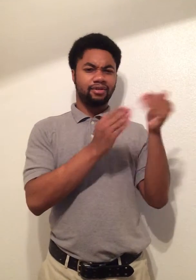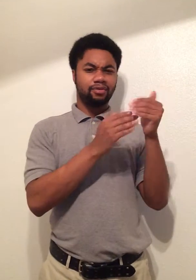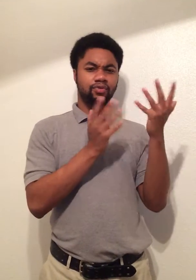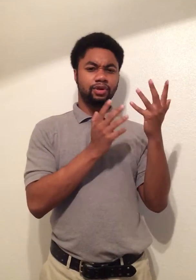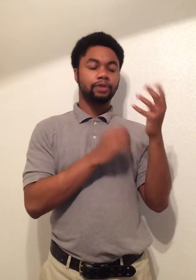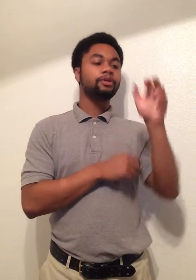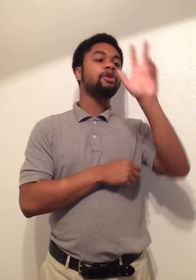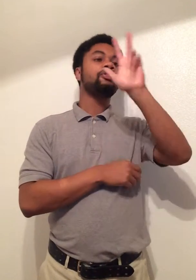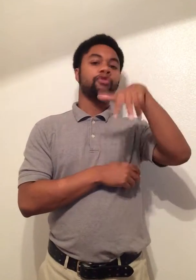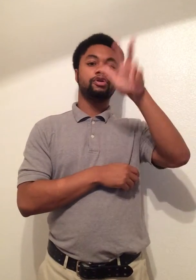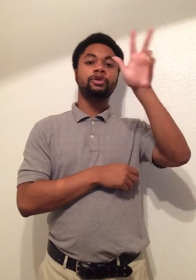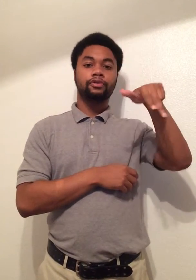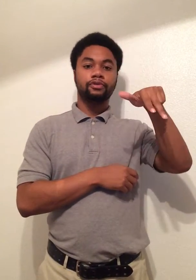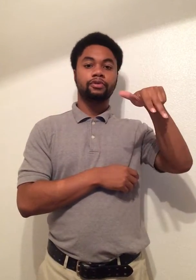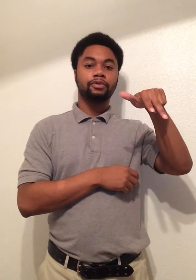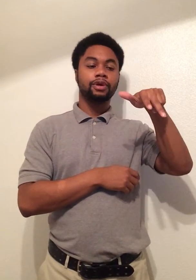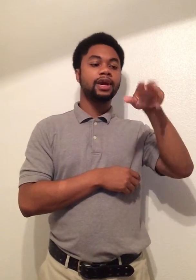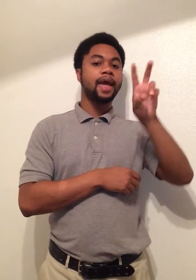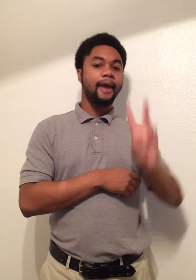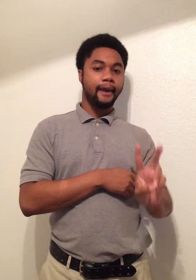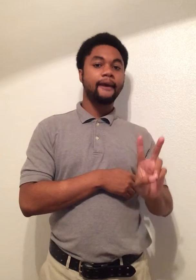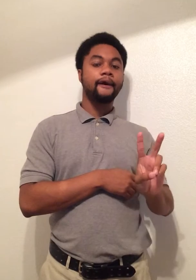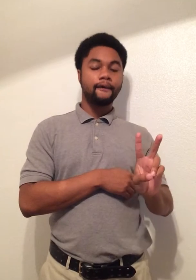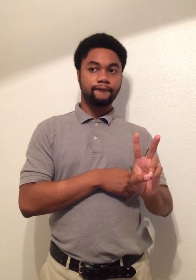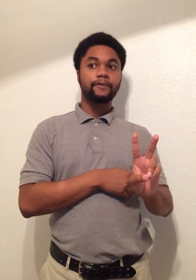33 halves. What's 10 and a half?